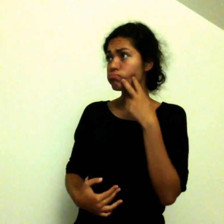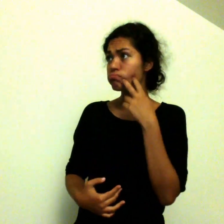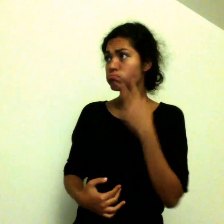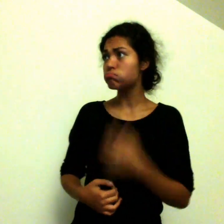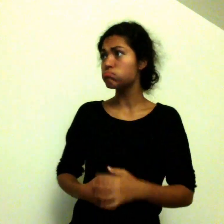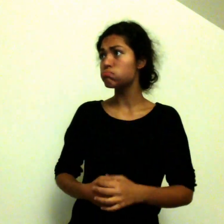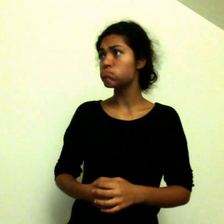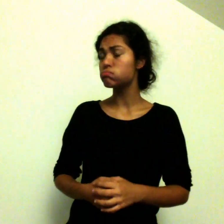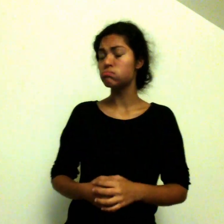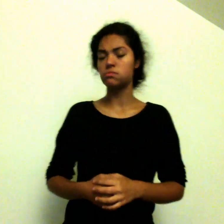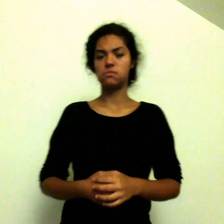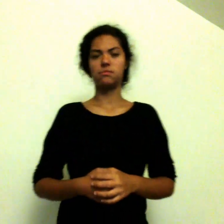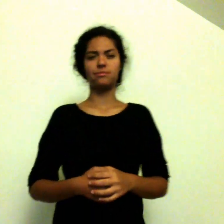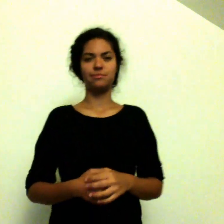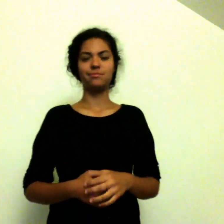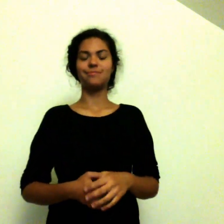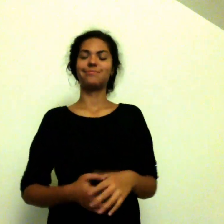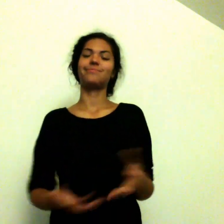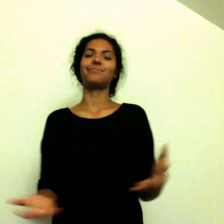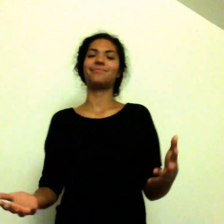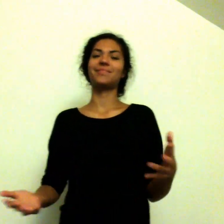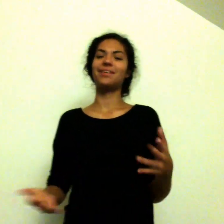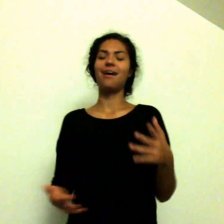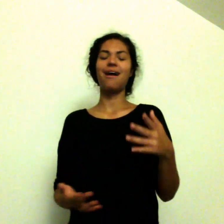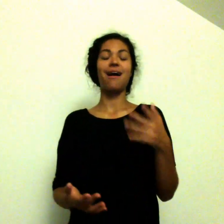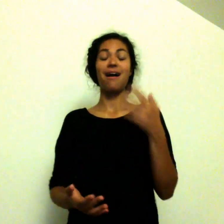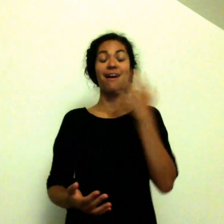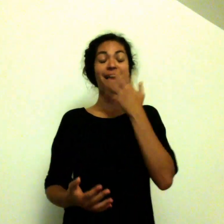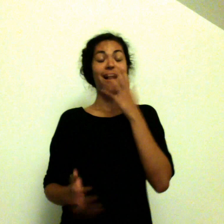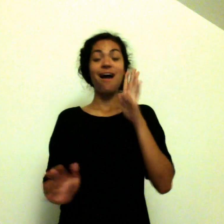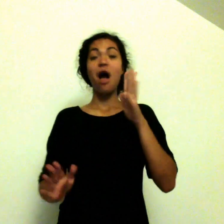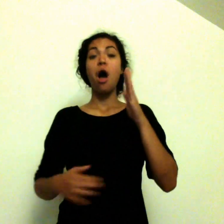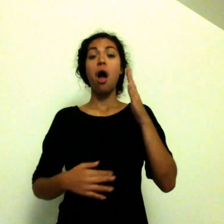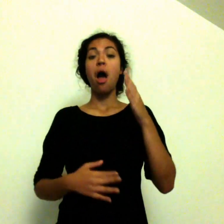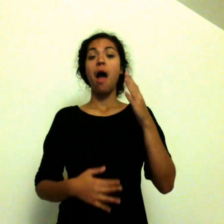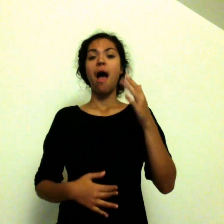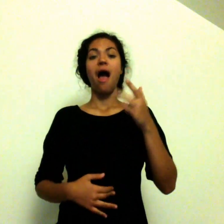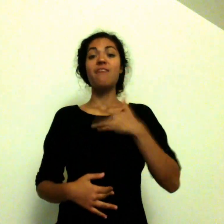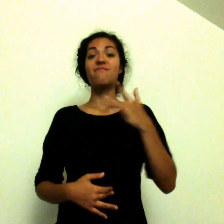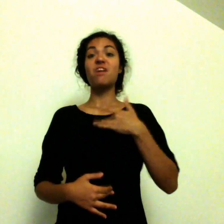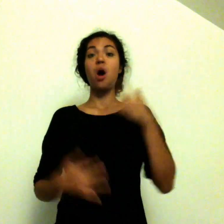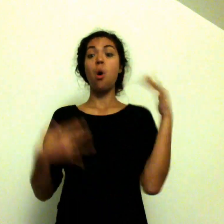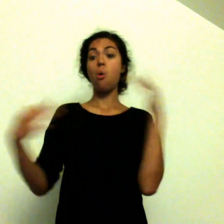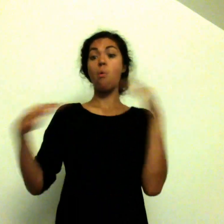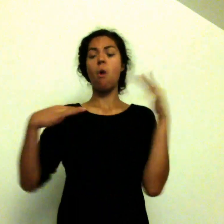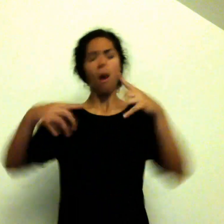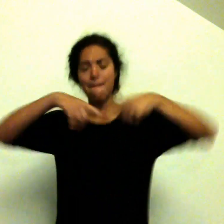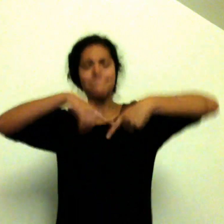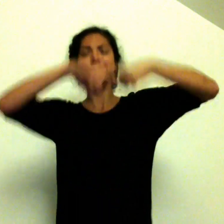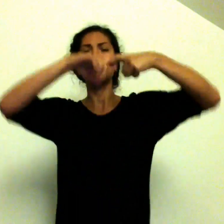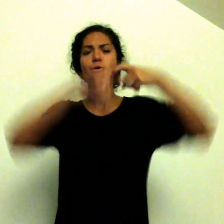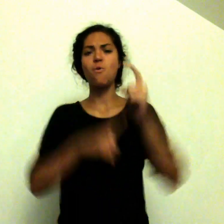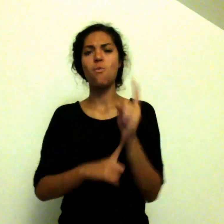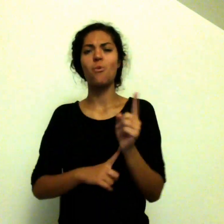You know, it was as if the war stood still for 1 minute, and she has a lovely